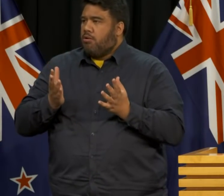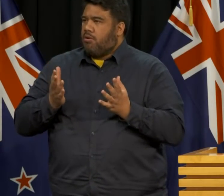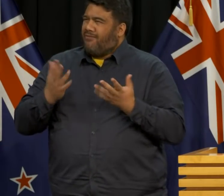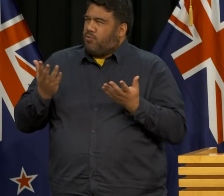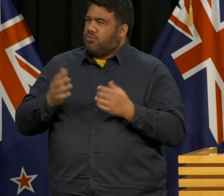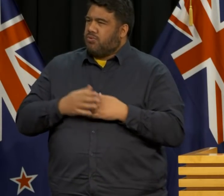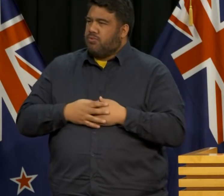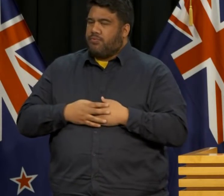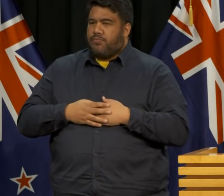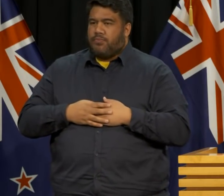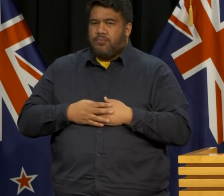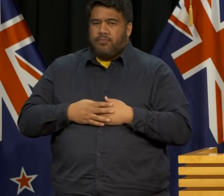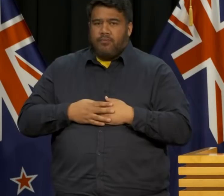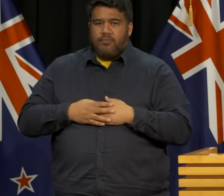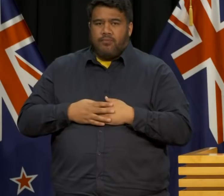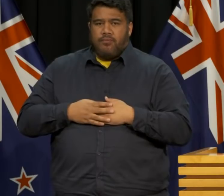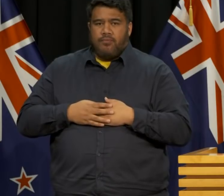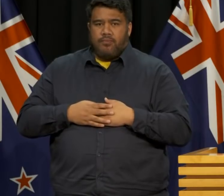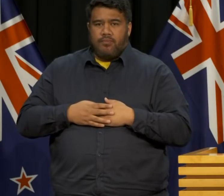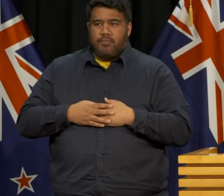squarely in mind. What have